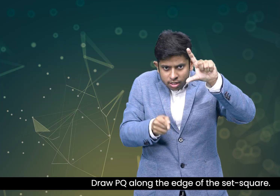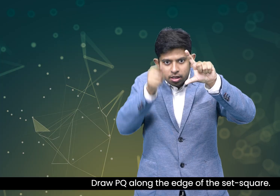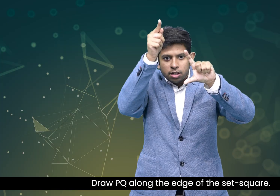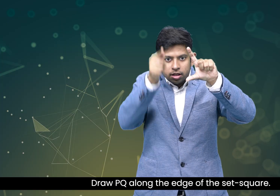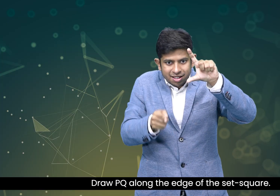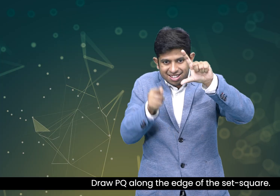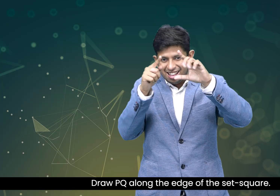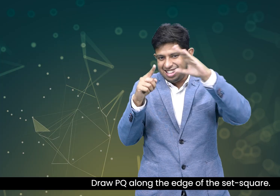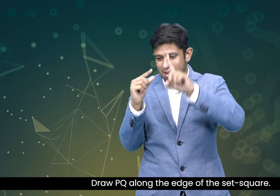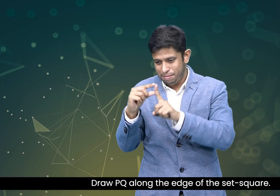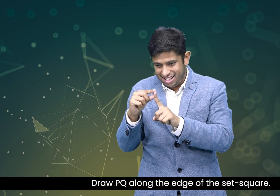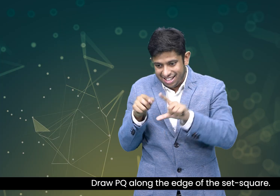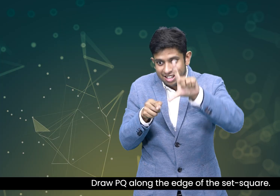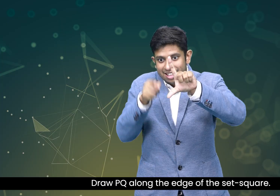Draw PQ along the edge of the set square.